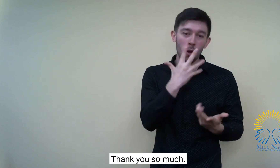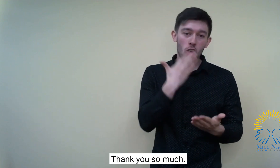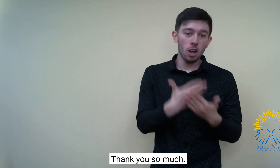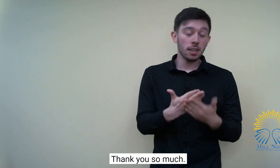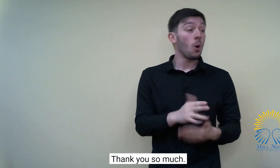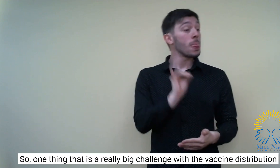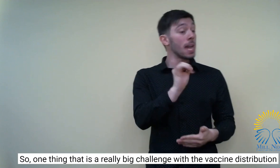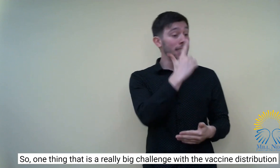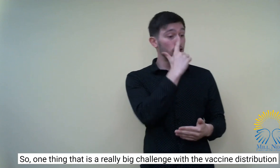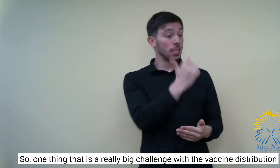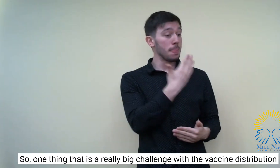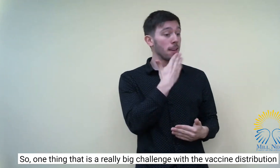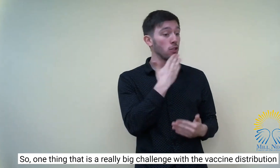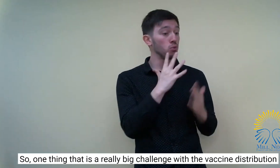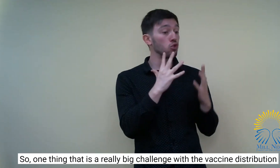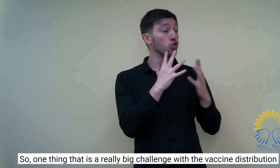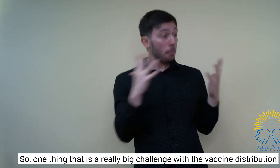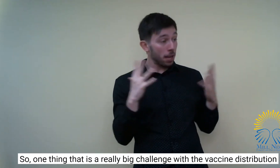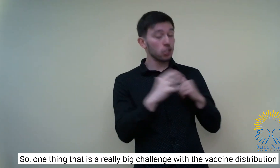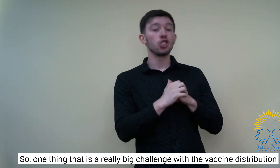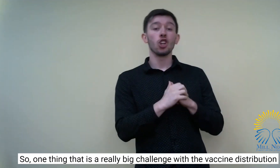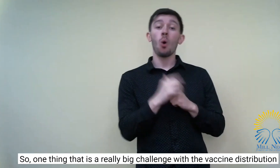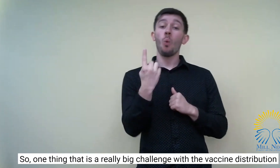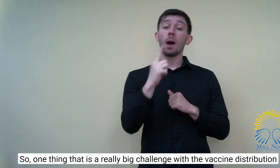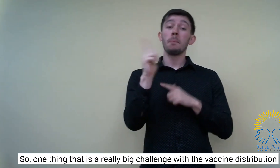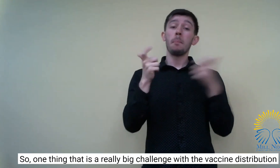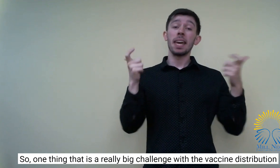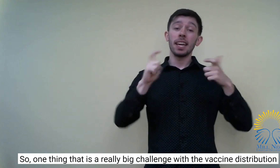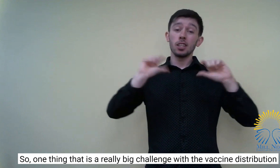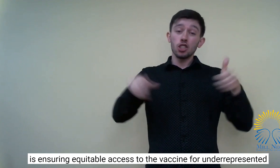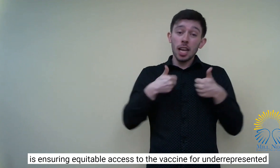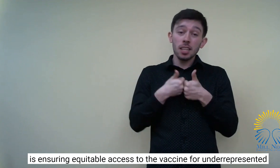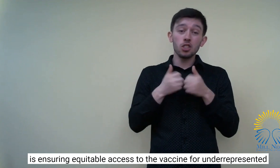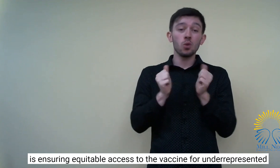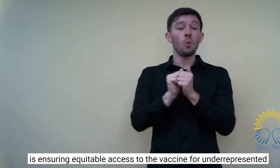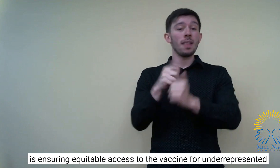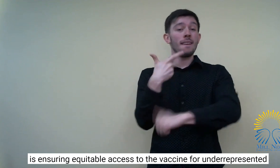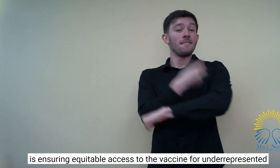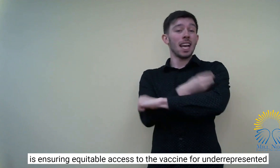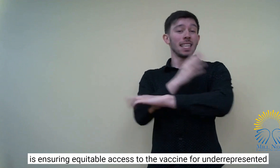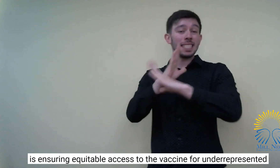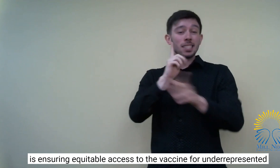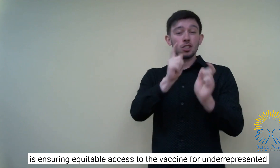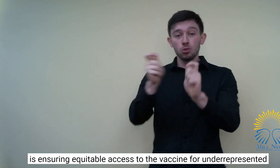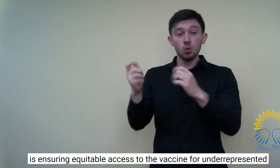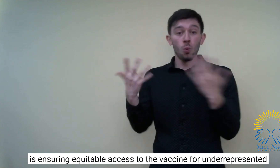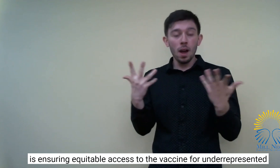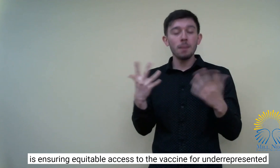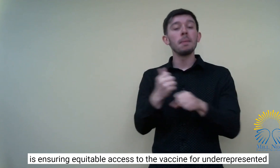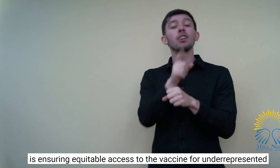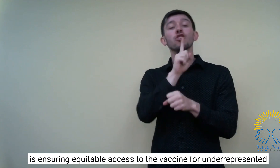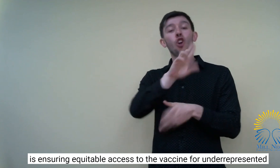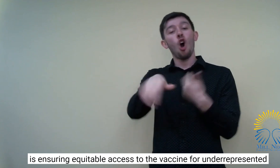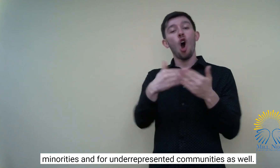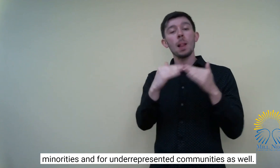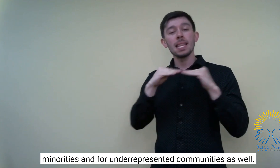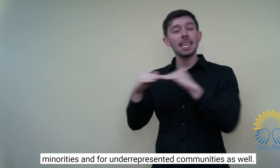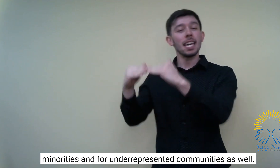much. So one thing that is a really big challenge with the vaccine distribution is ensuring equitable access to the vaccine for underrepresented minorities and